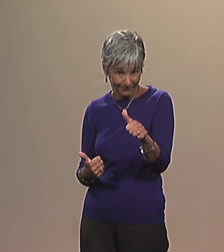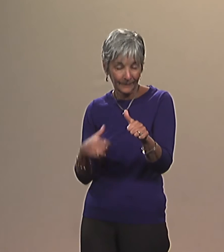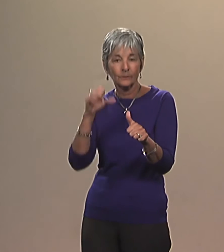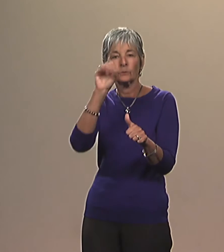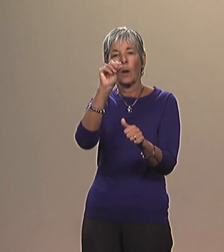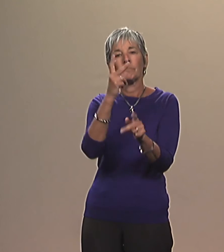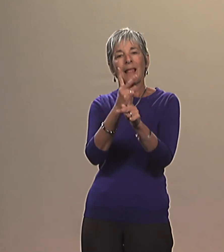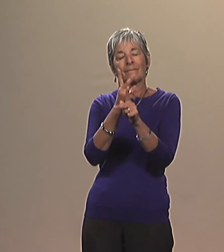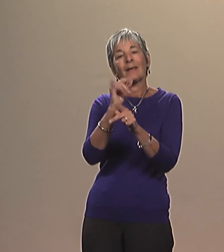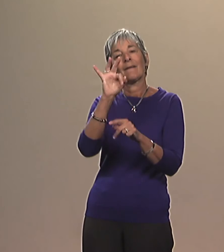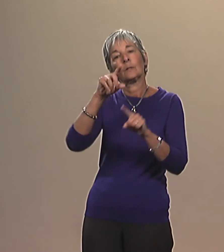everything.